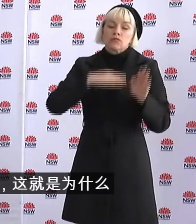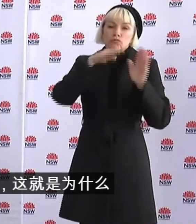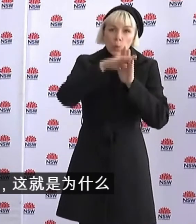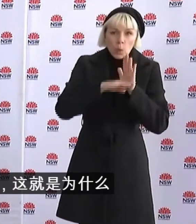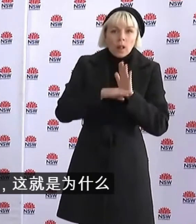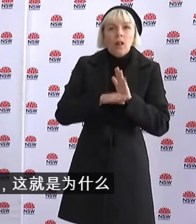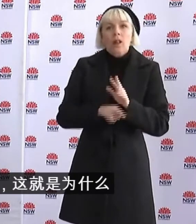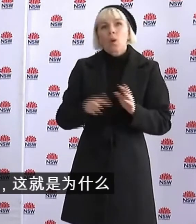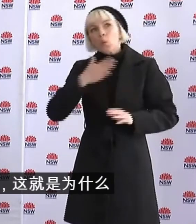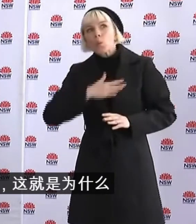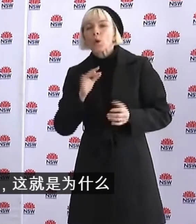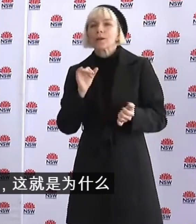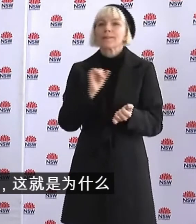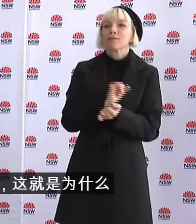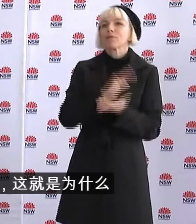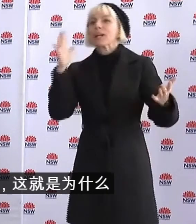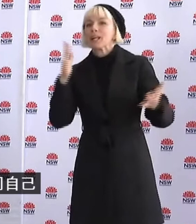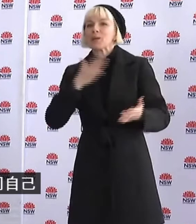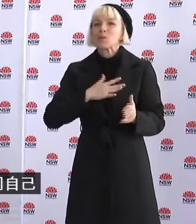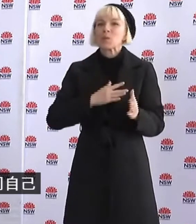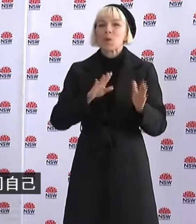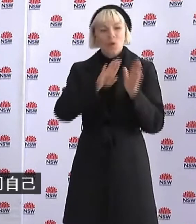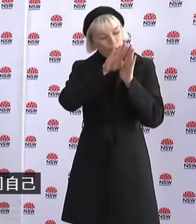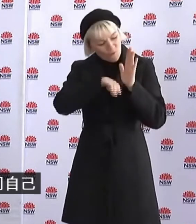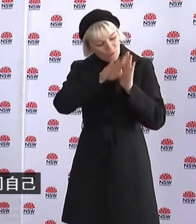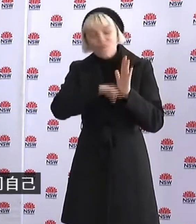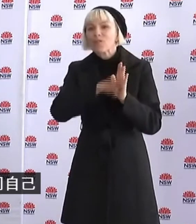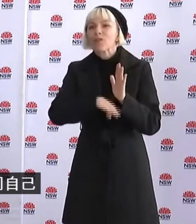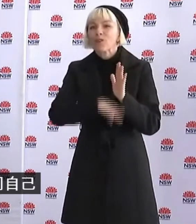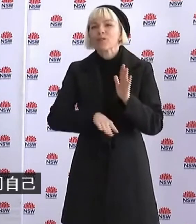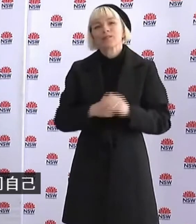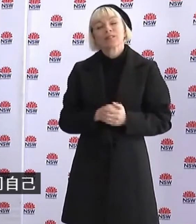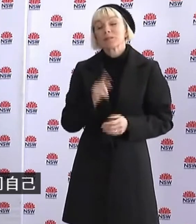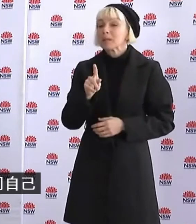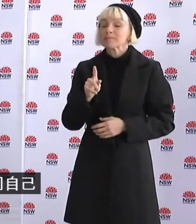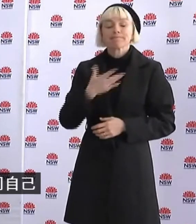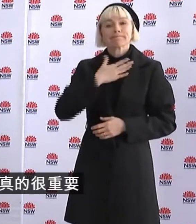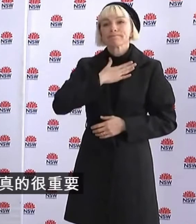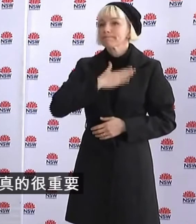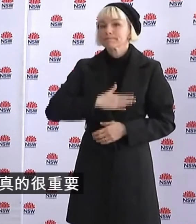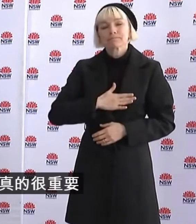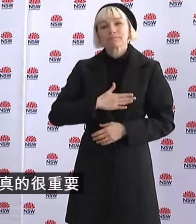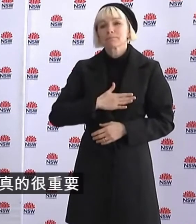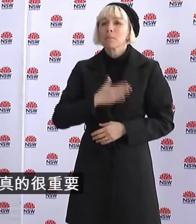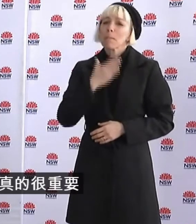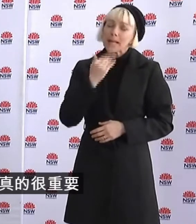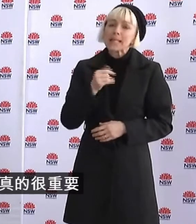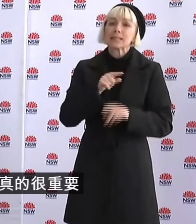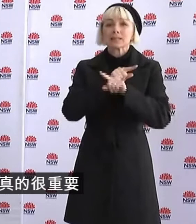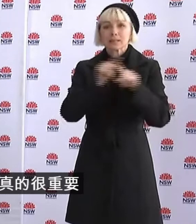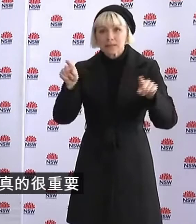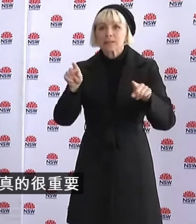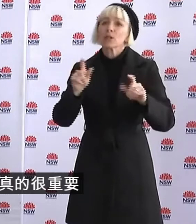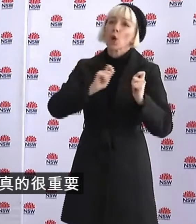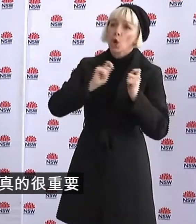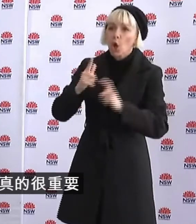vast majority of our population is vaccinated. And that's why, whether it's the health experts or whether it's ourselves, we just urge everybody to